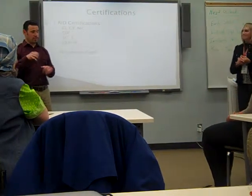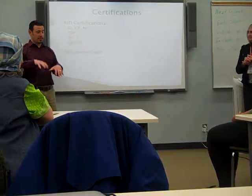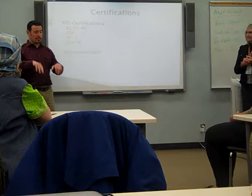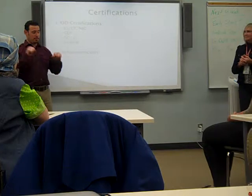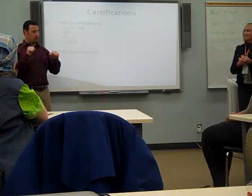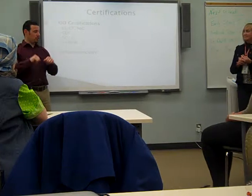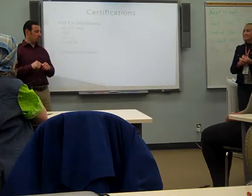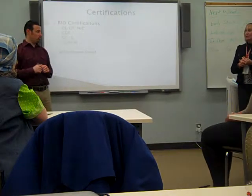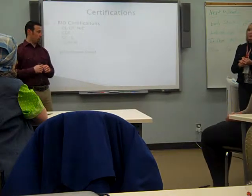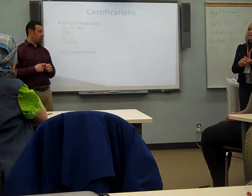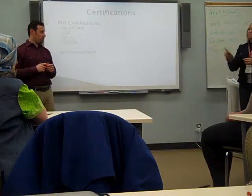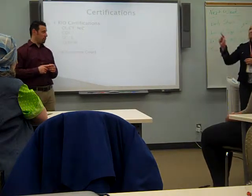Alright.